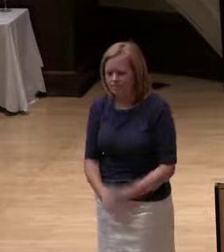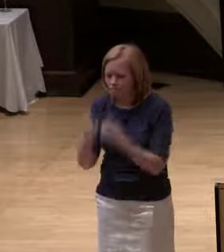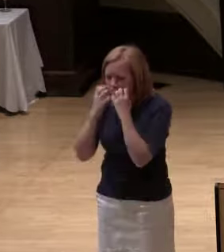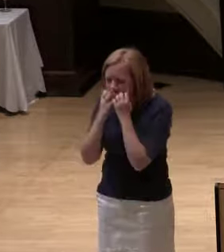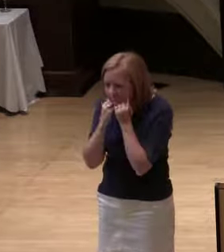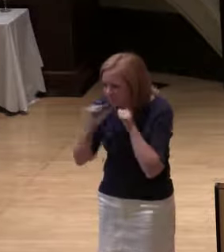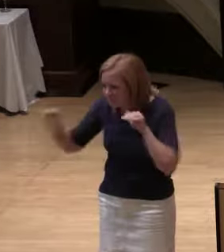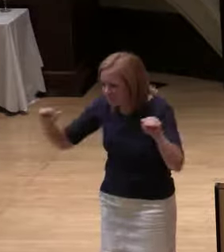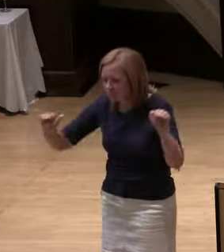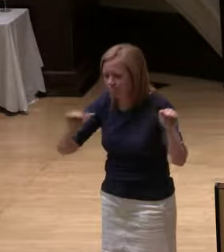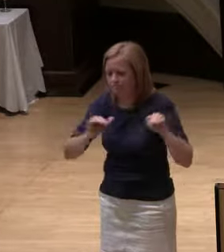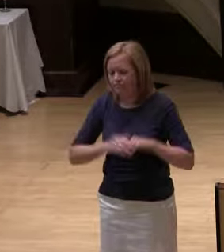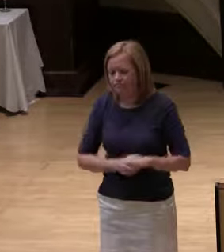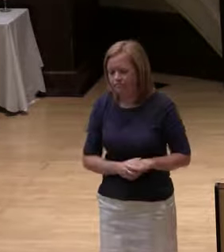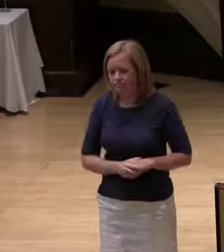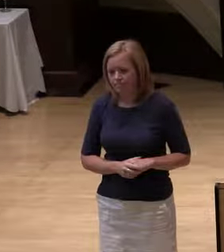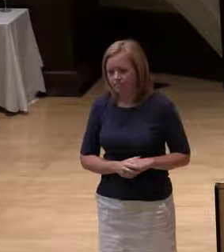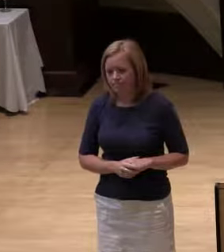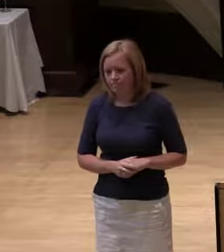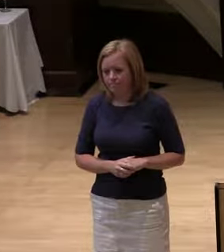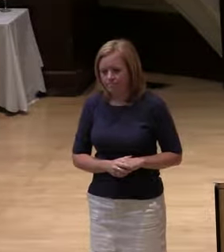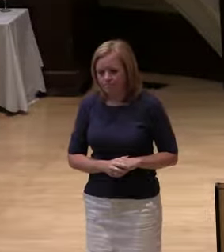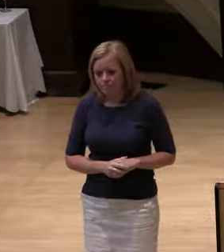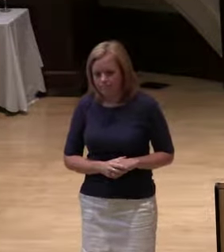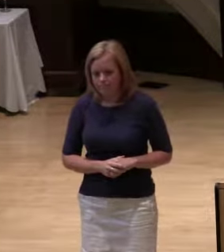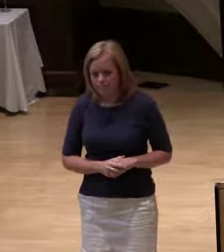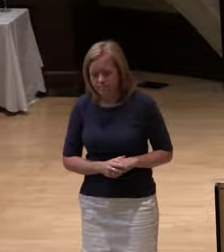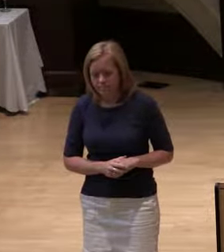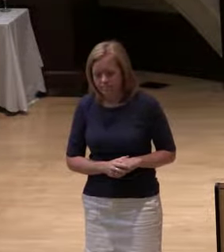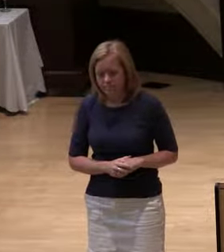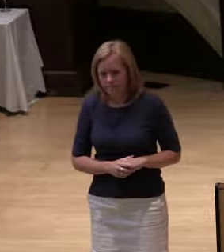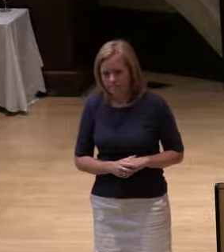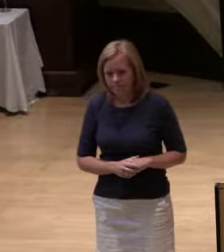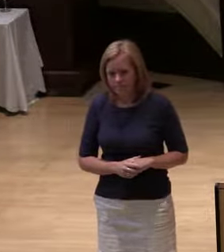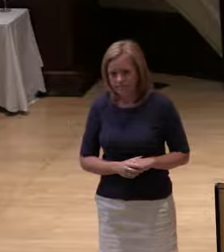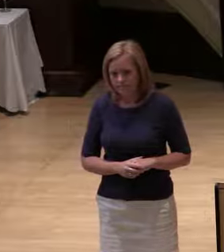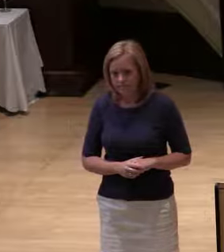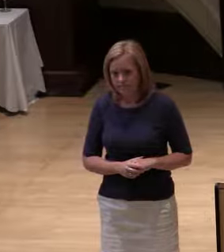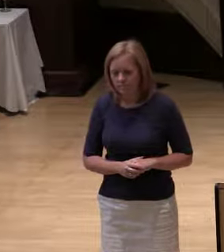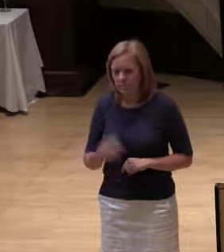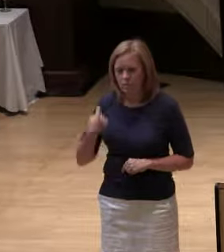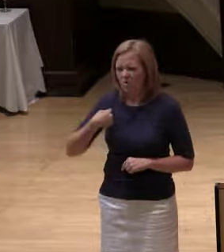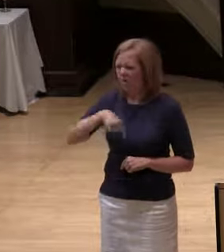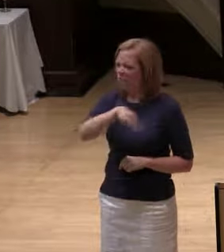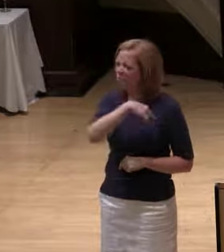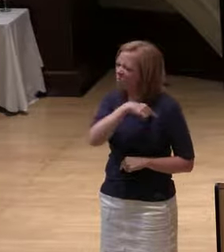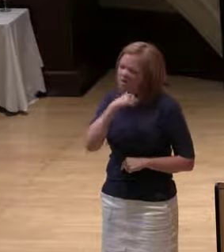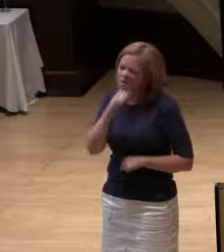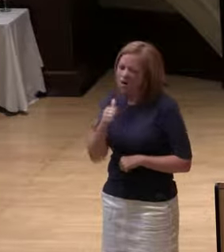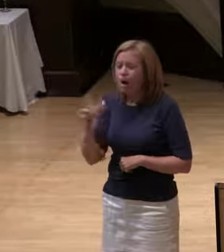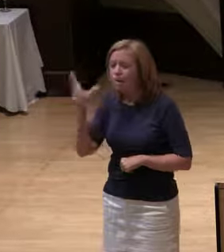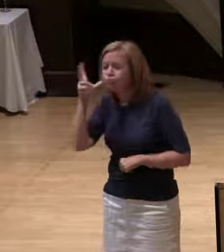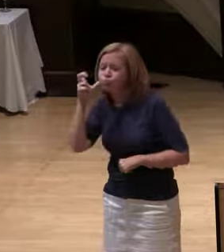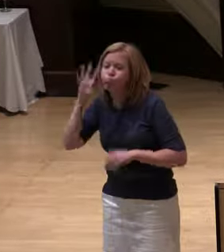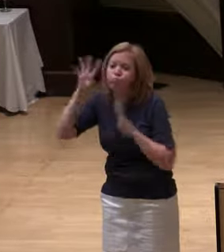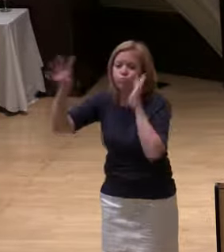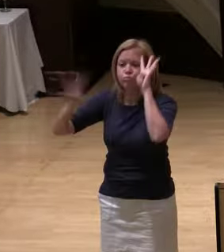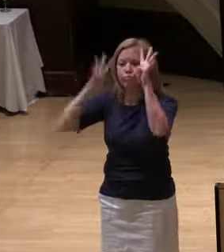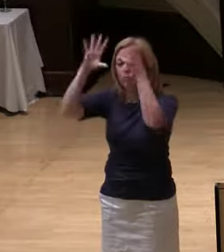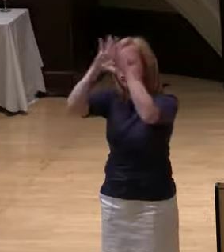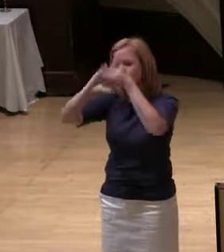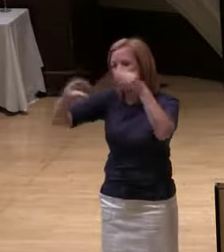Beloved, we did not follow cleverly devised myths when we made